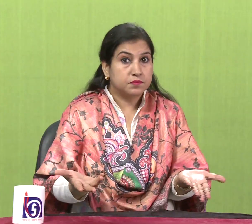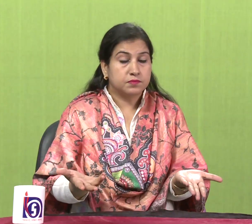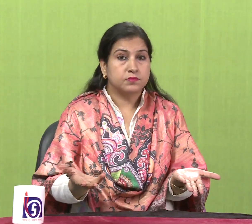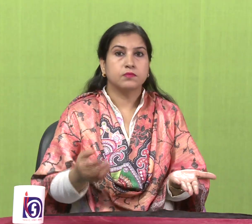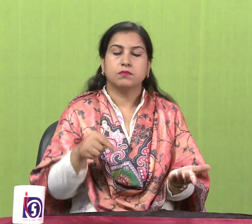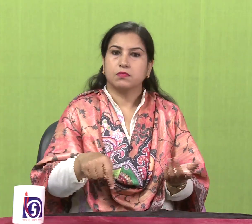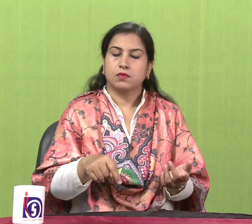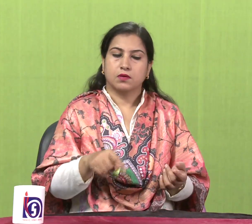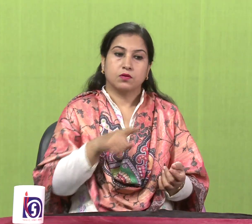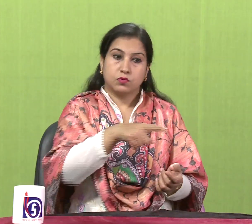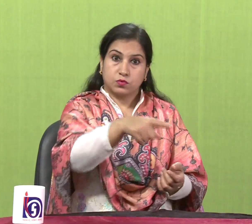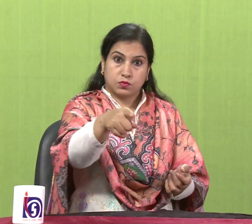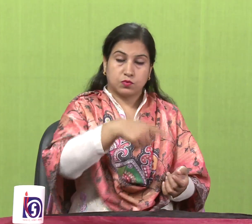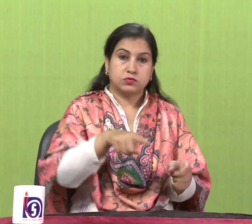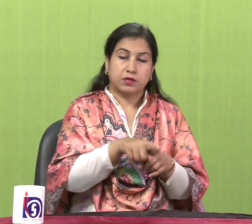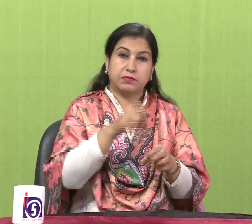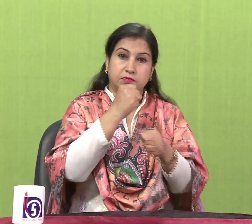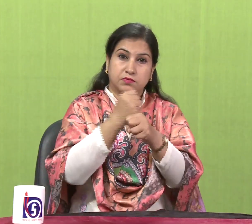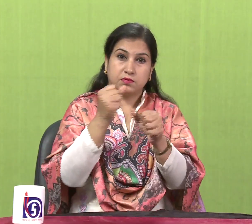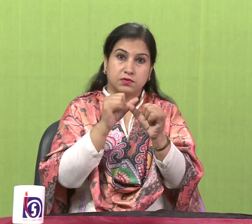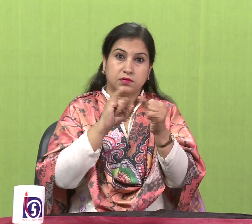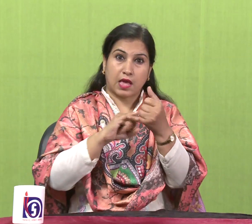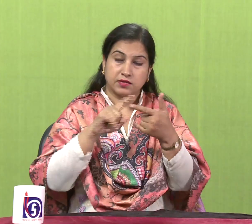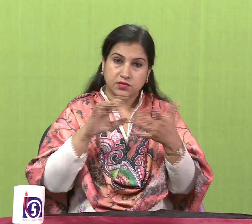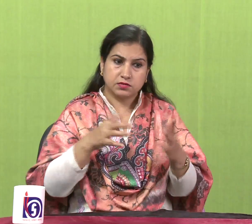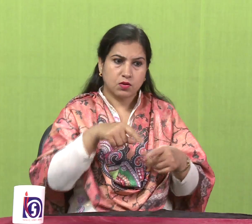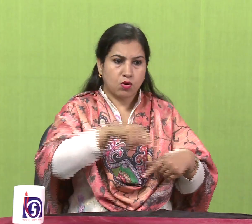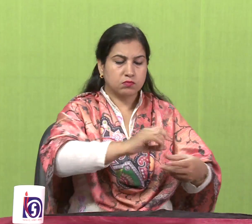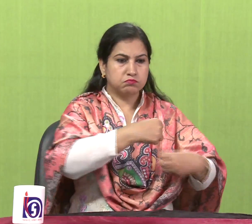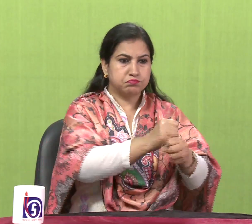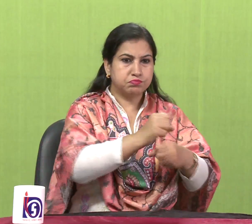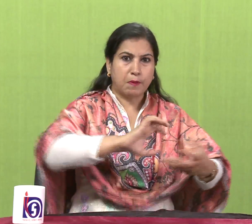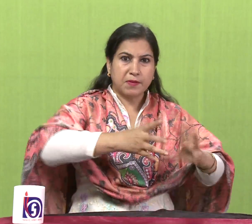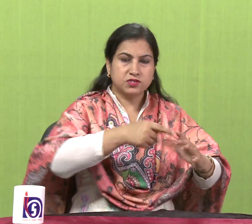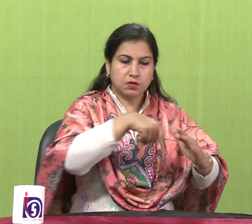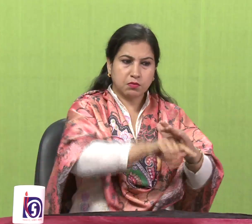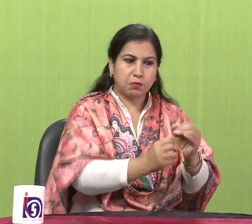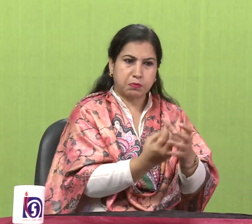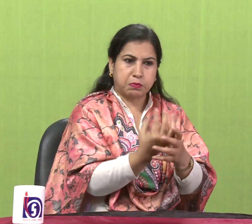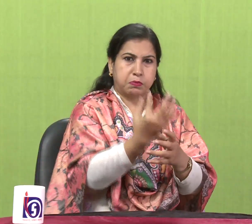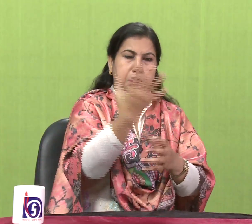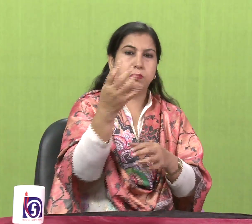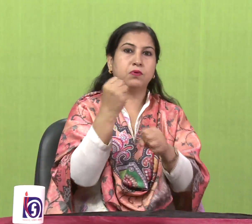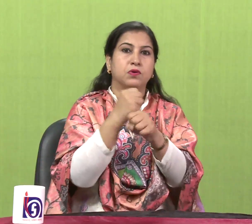However, harmful gases are produced by these machines.